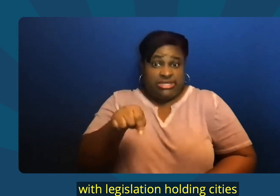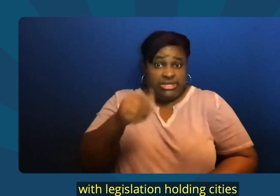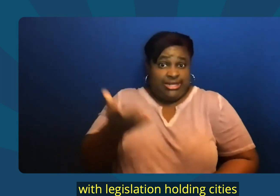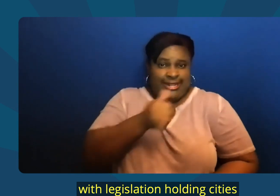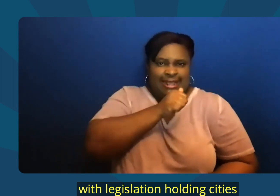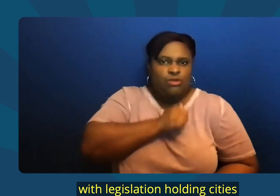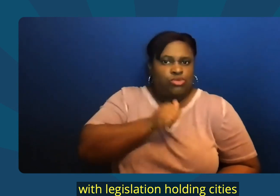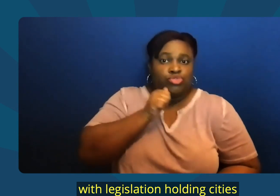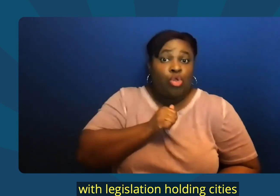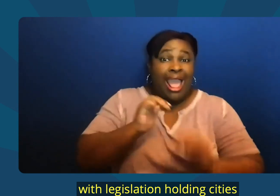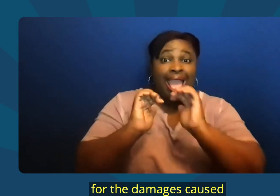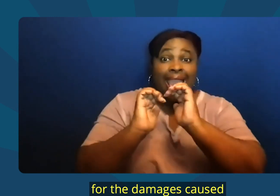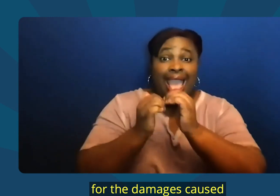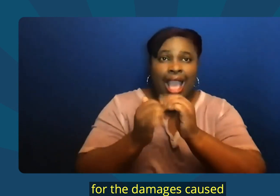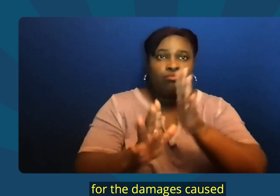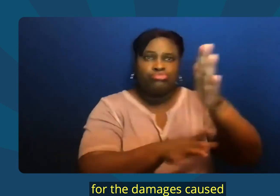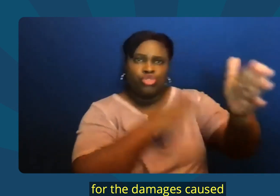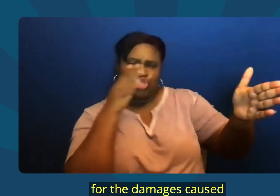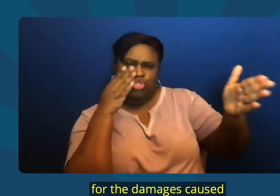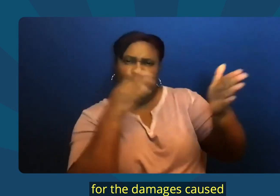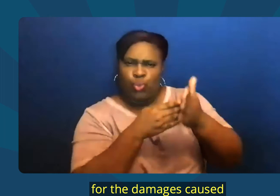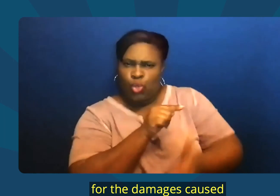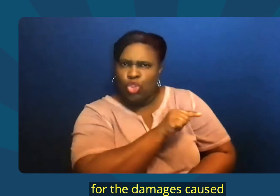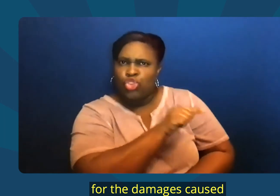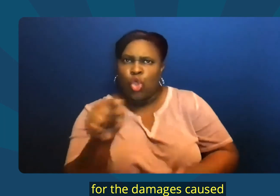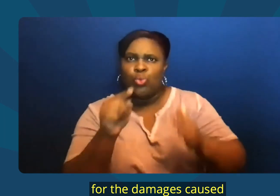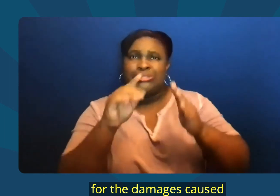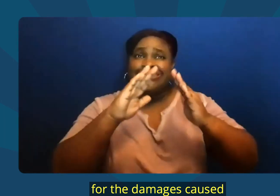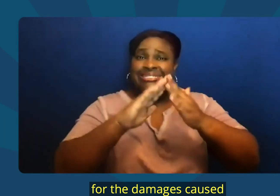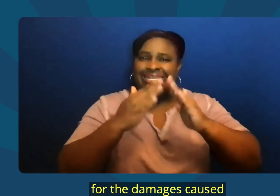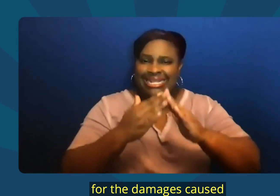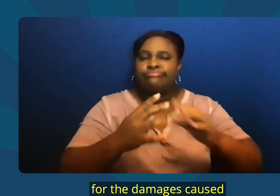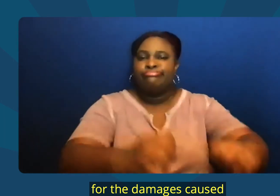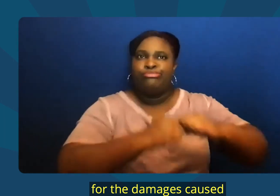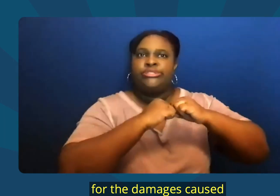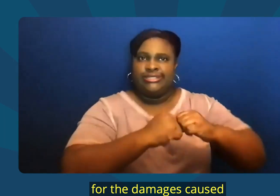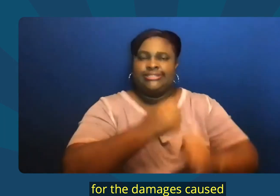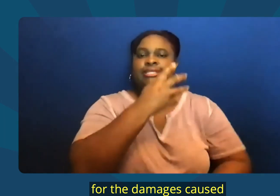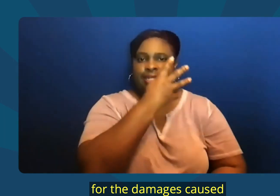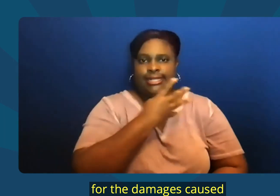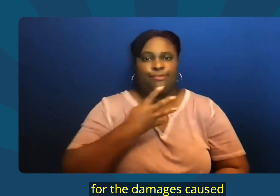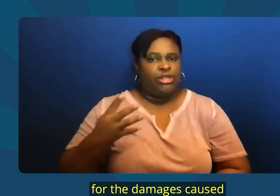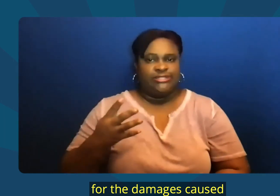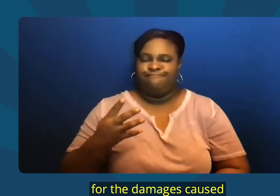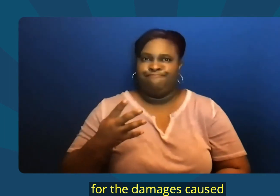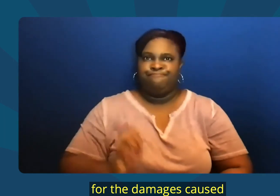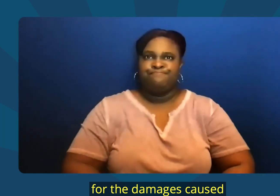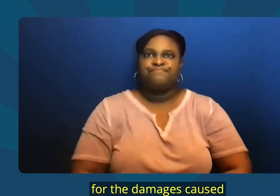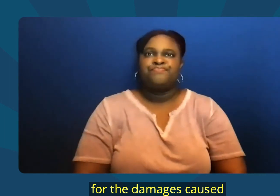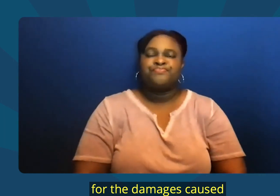legally liable for the damages caused by their sanctuary policies.